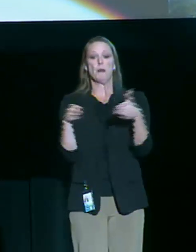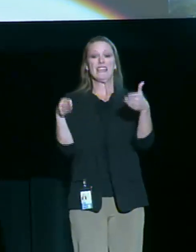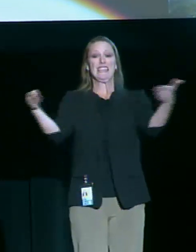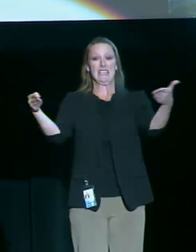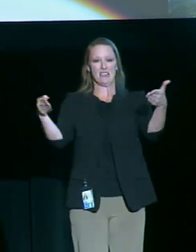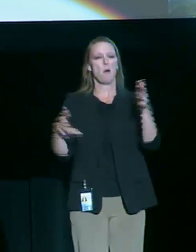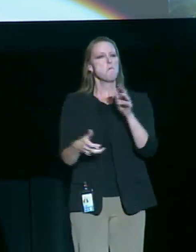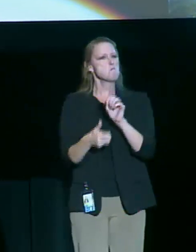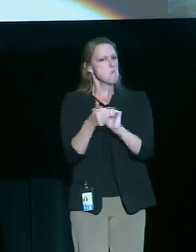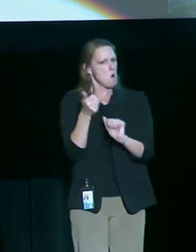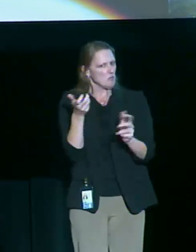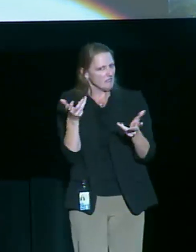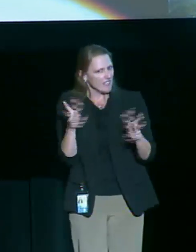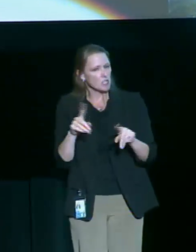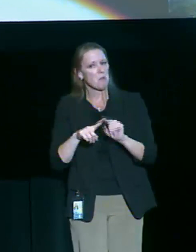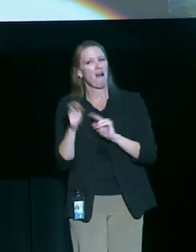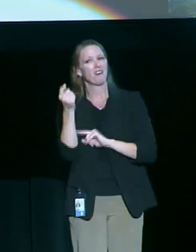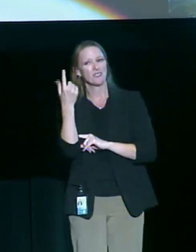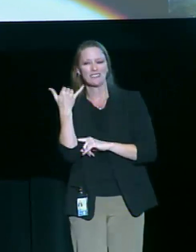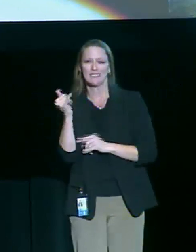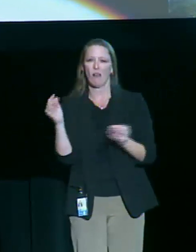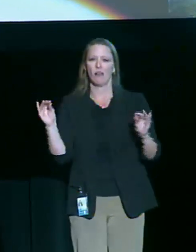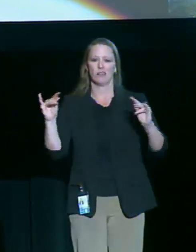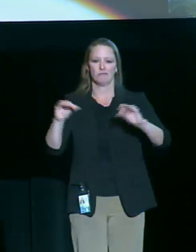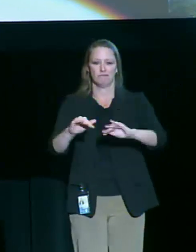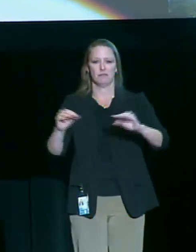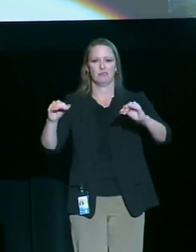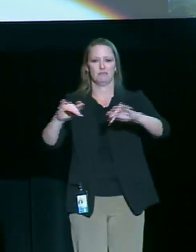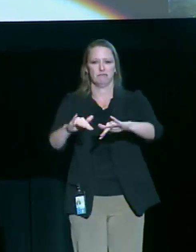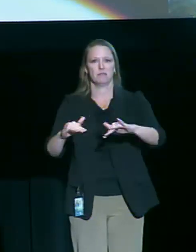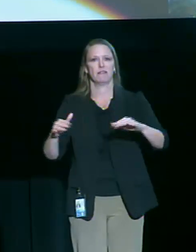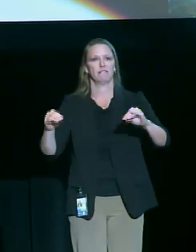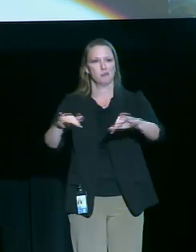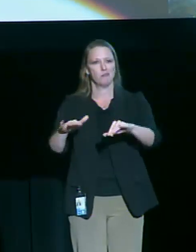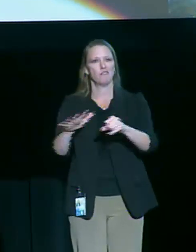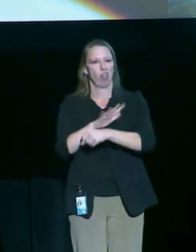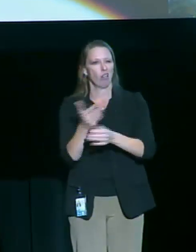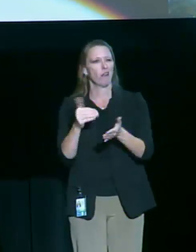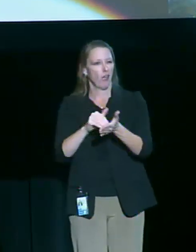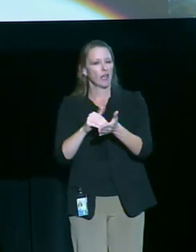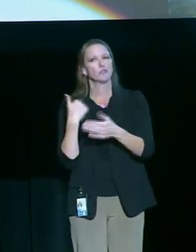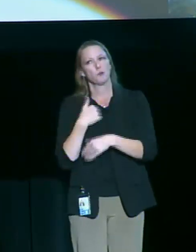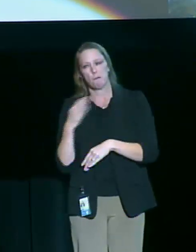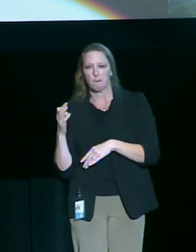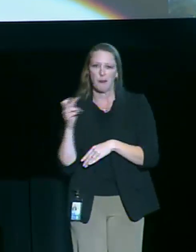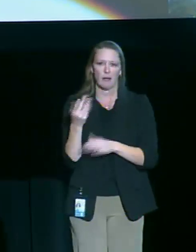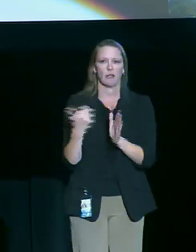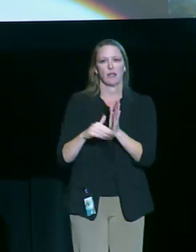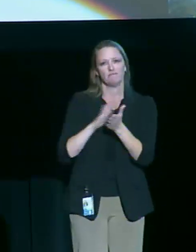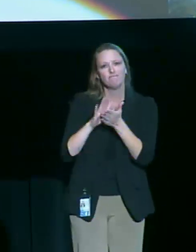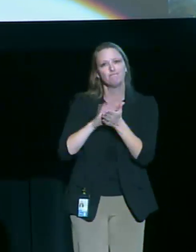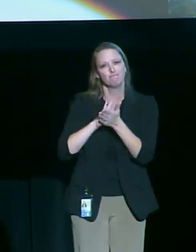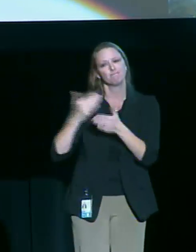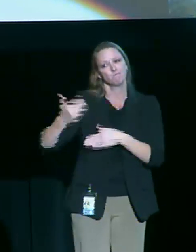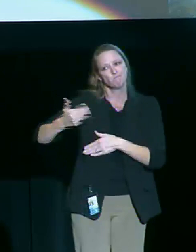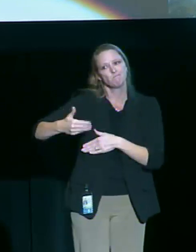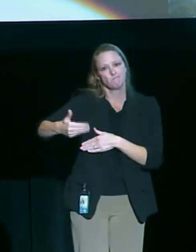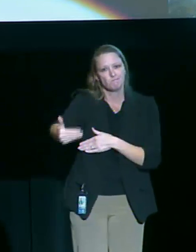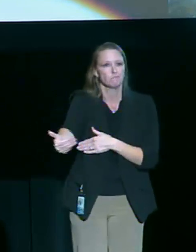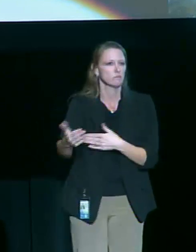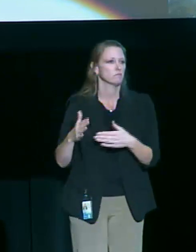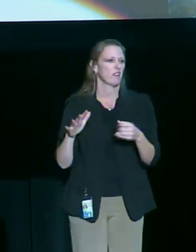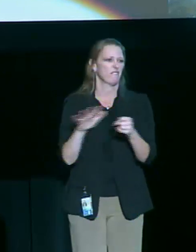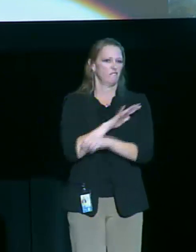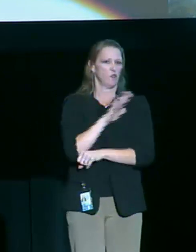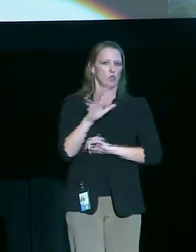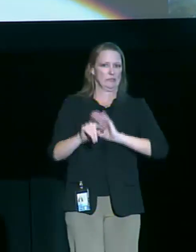they continue to fill in, and we will have to return and do additional work as we would expect through the season. That work is